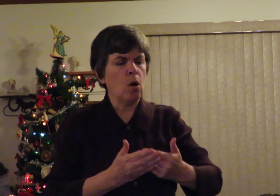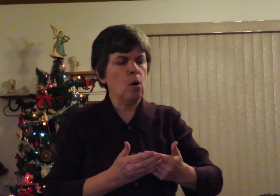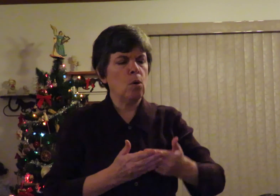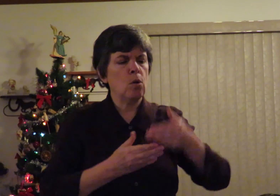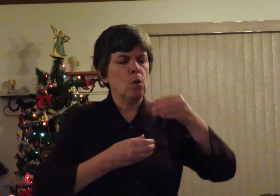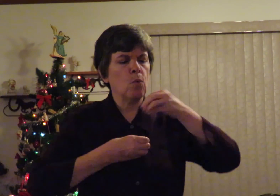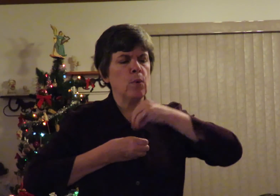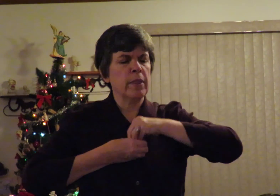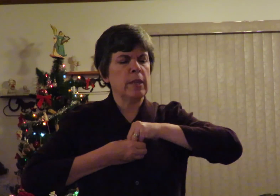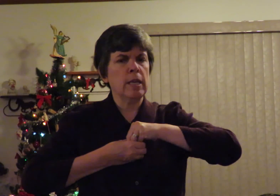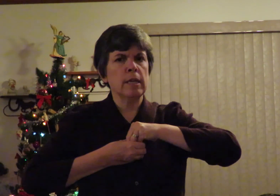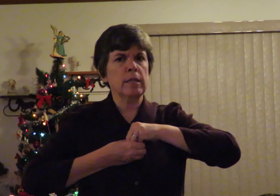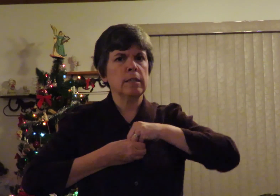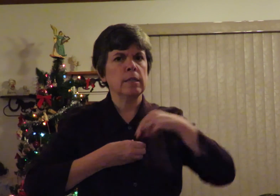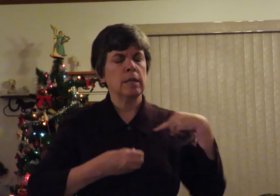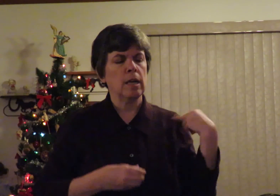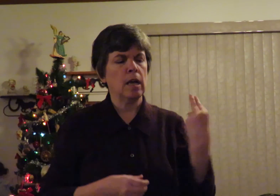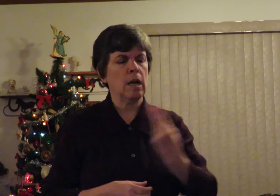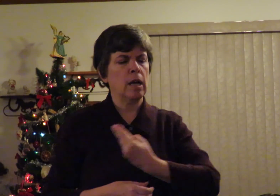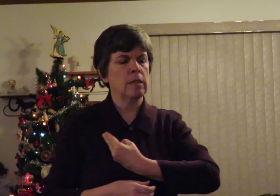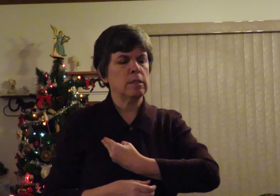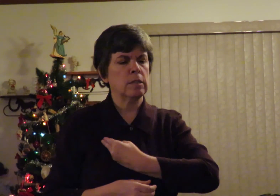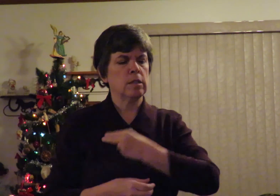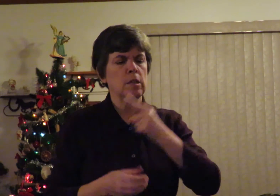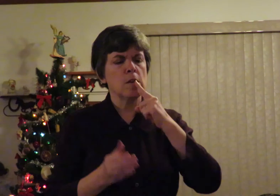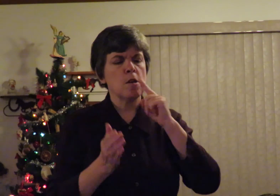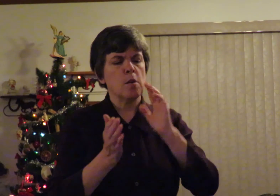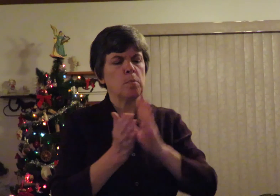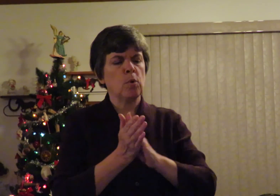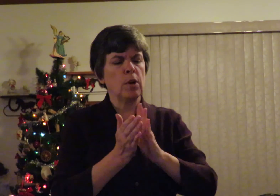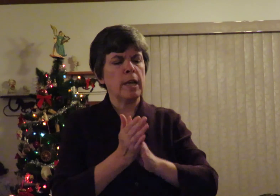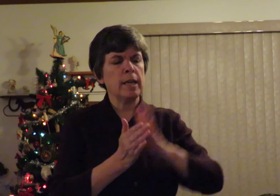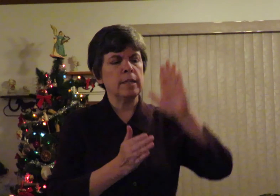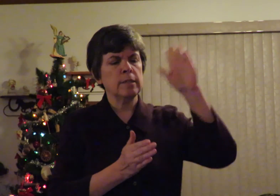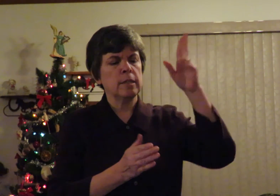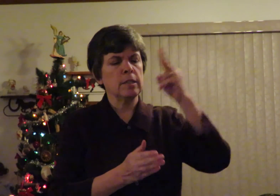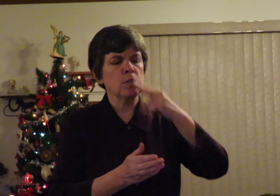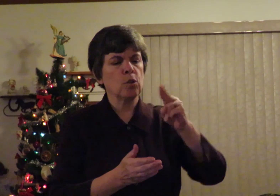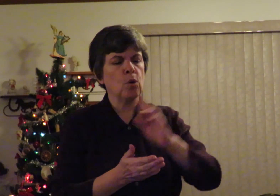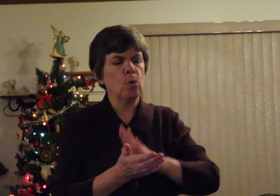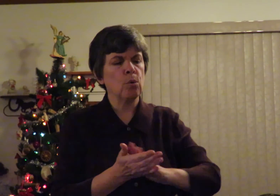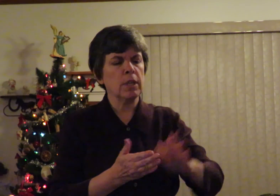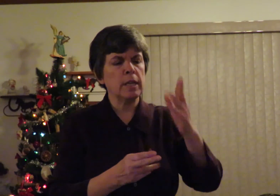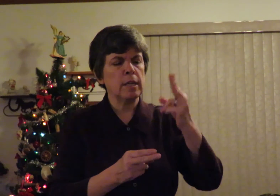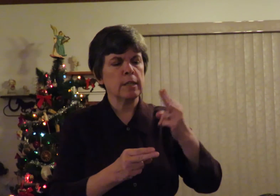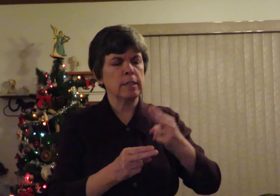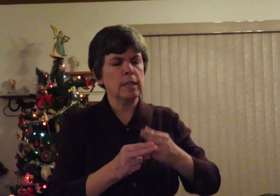all within us praise his holy